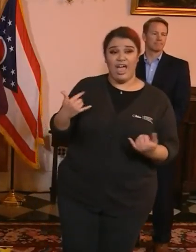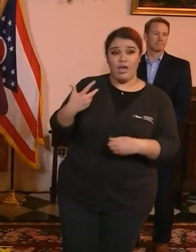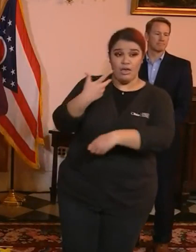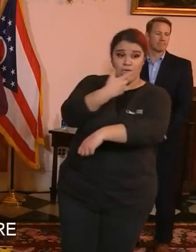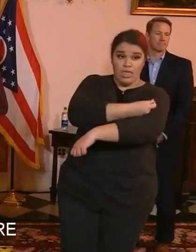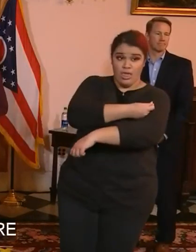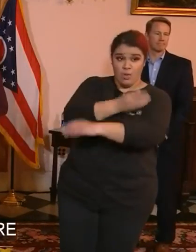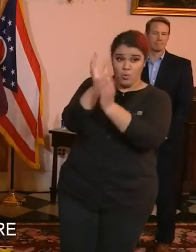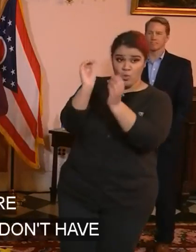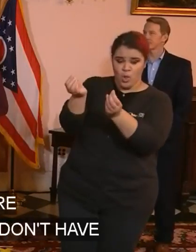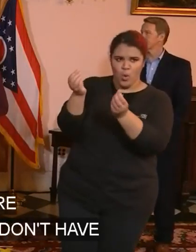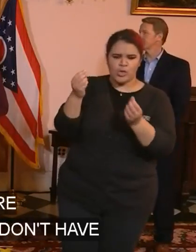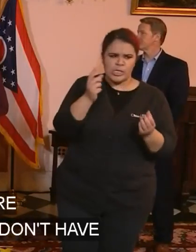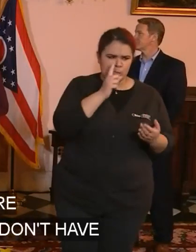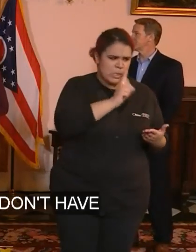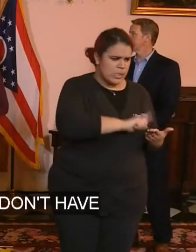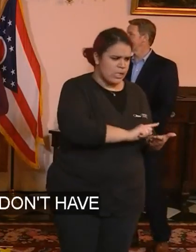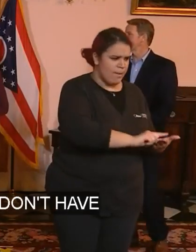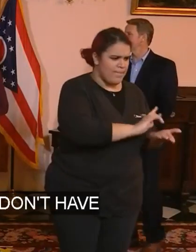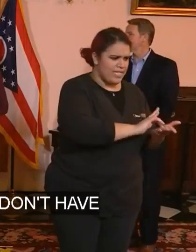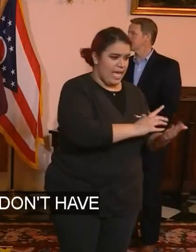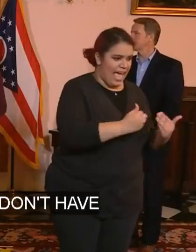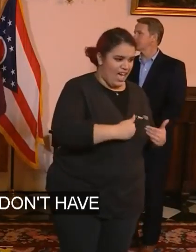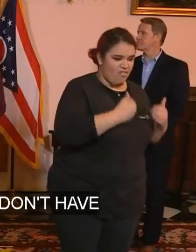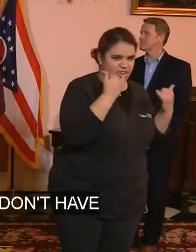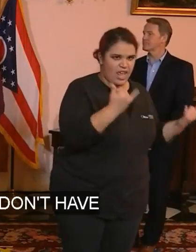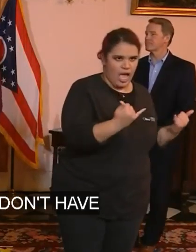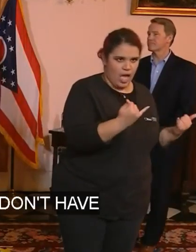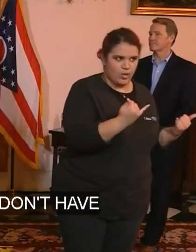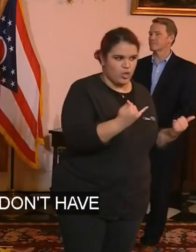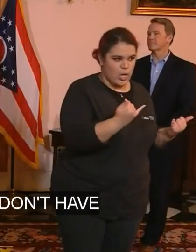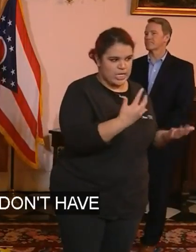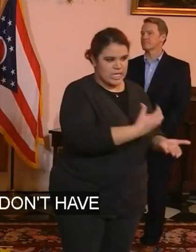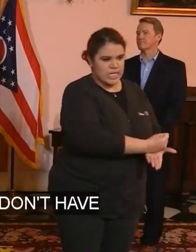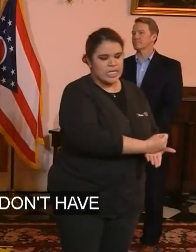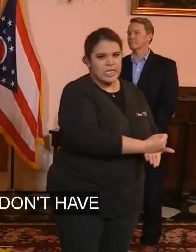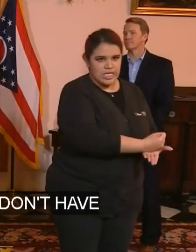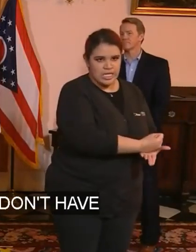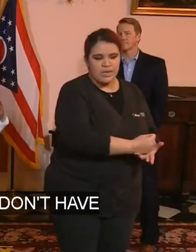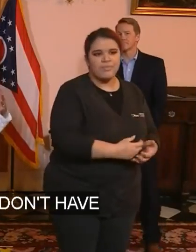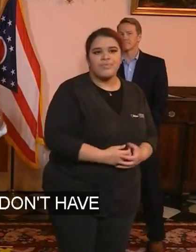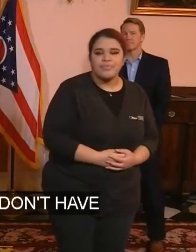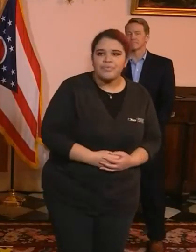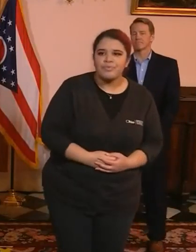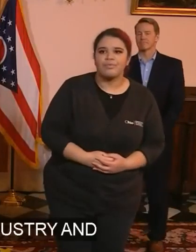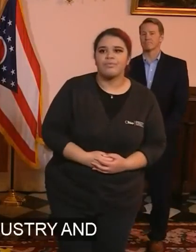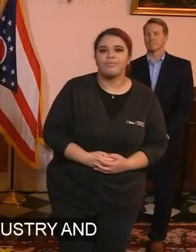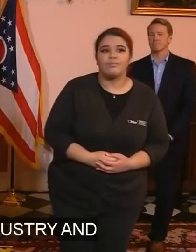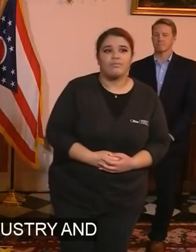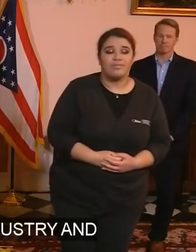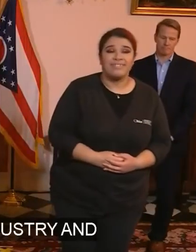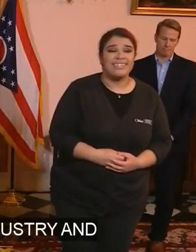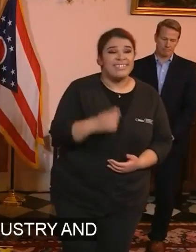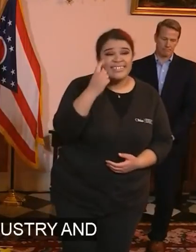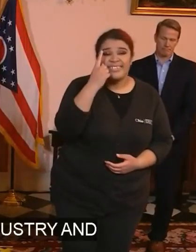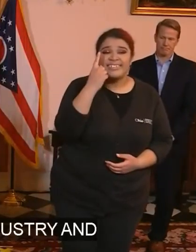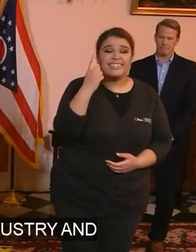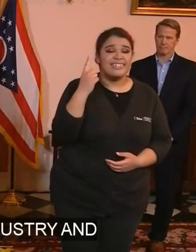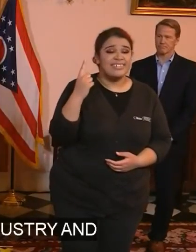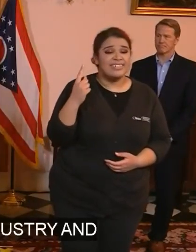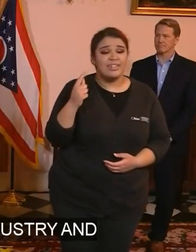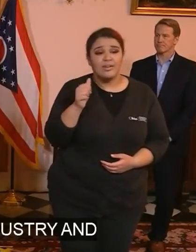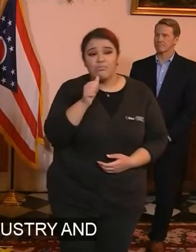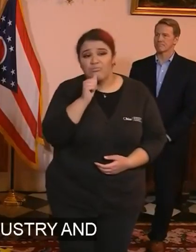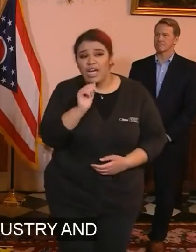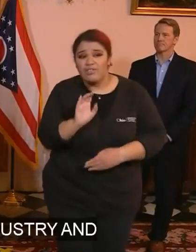the abilities of private industry and public and our CDC and everything, all that full force is working, but